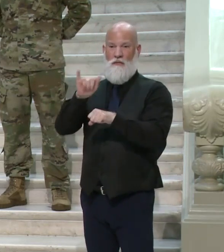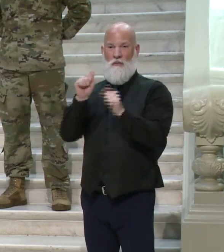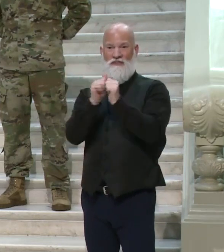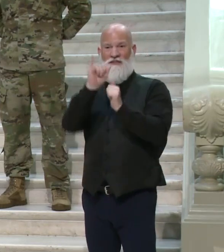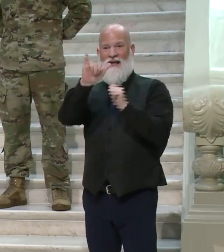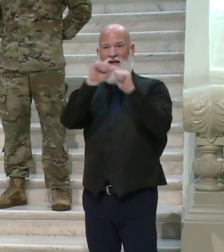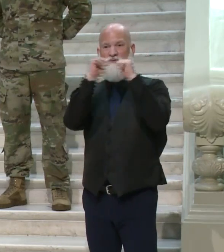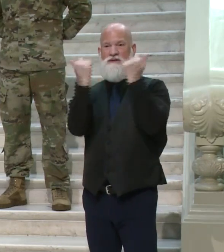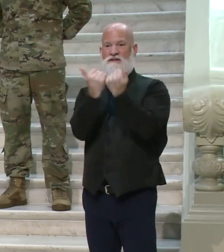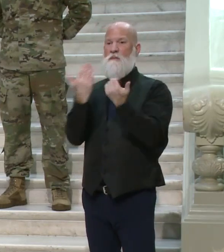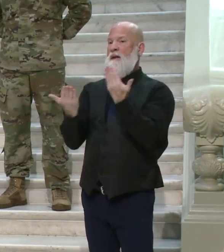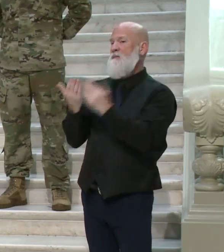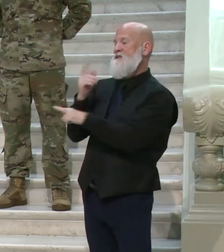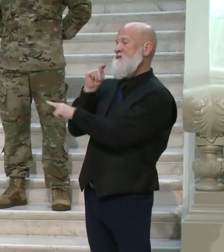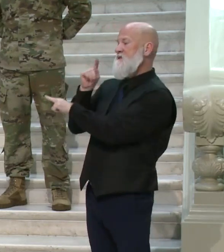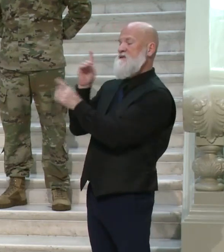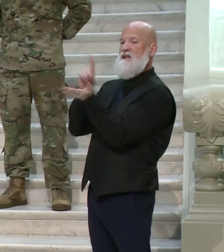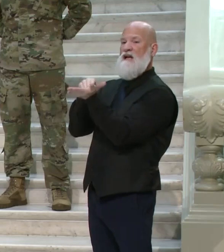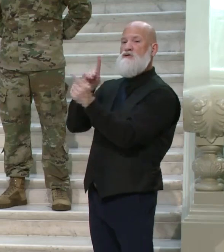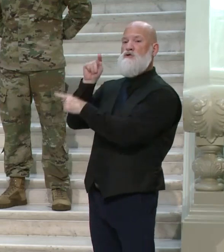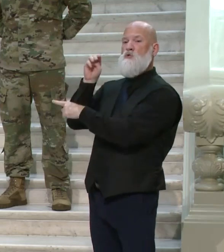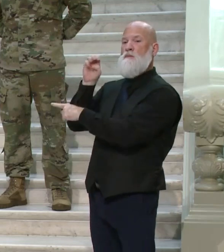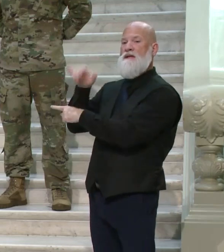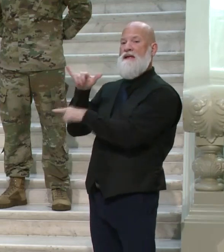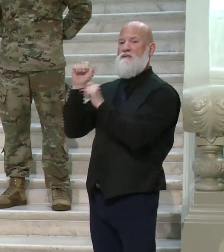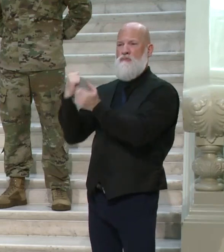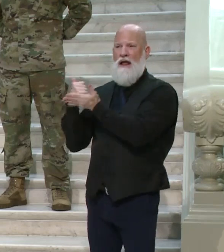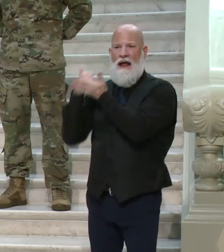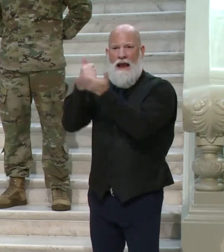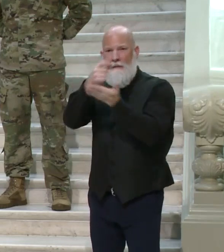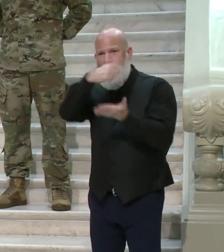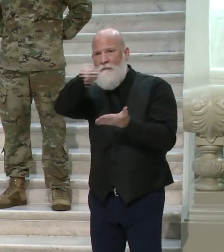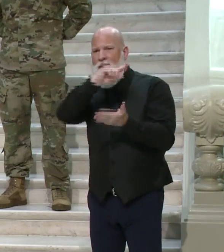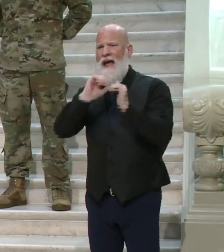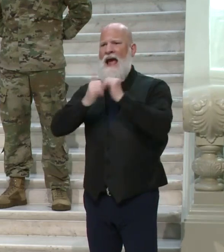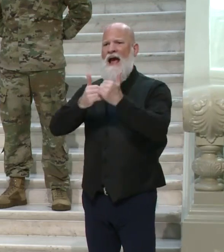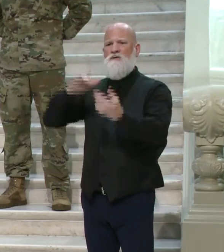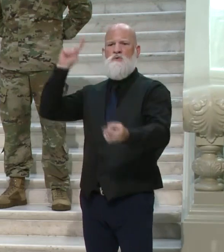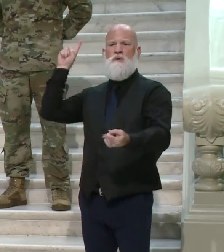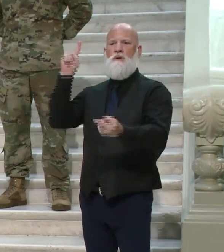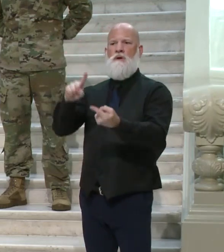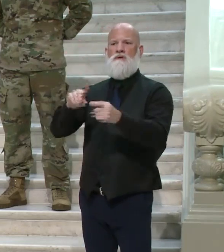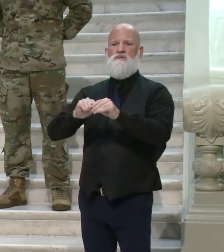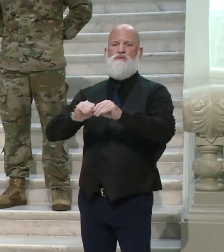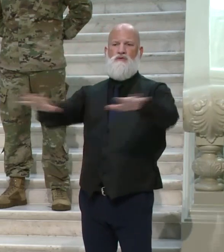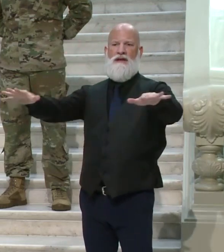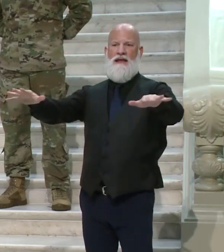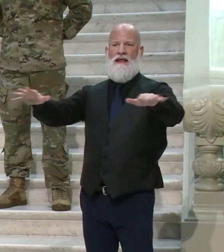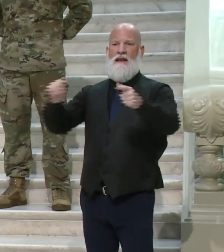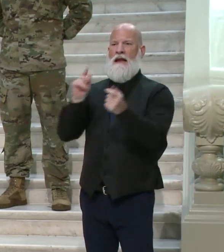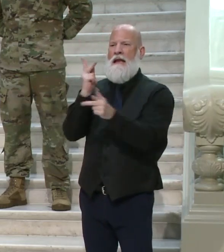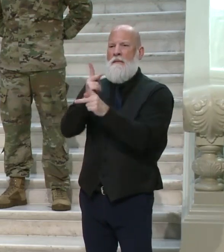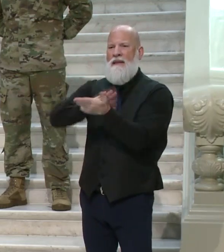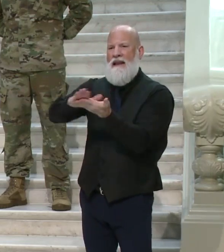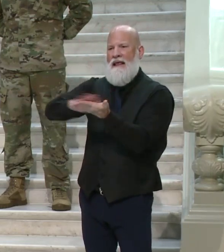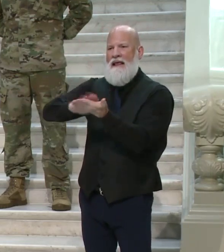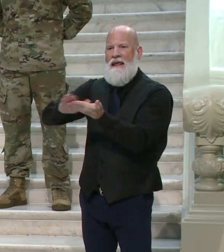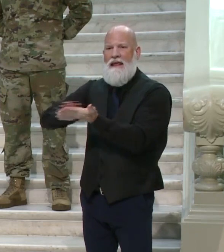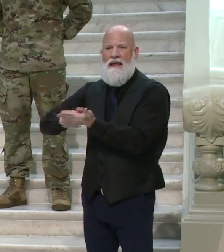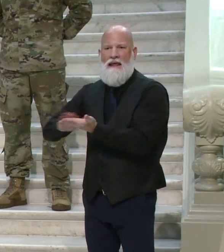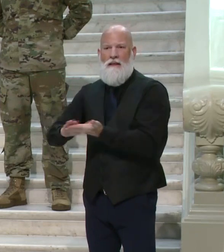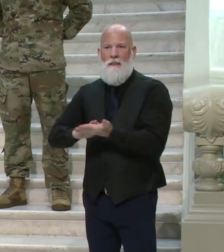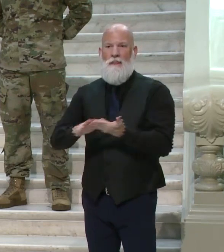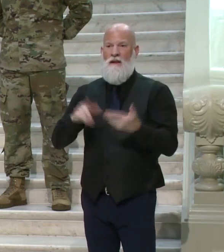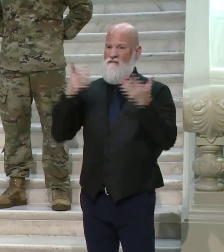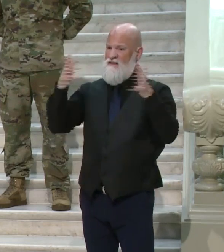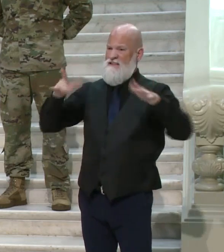well, to help them with best practices, following the guidelines. I think they've done a lot of things in their plant. I think